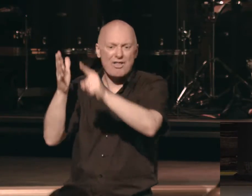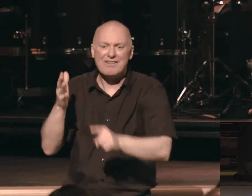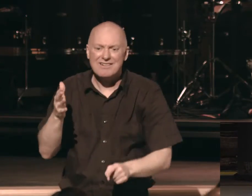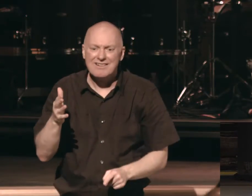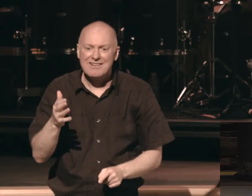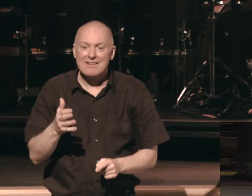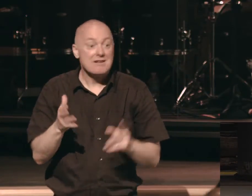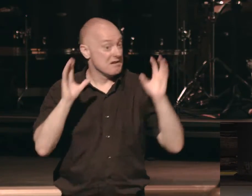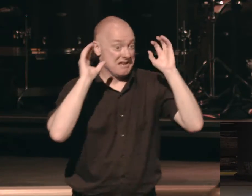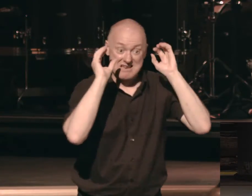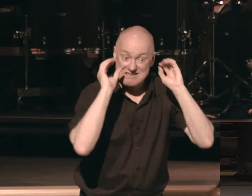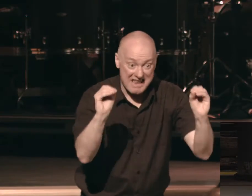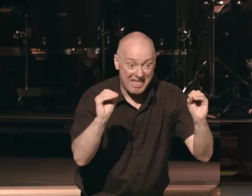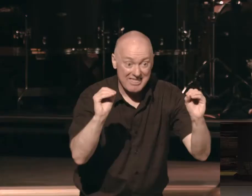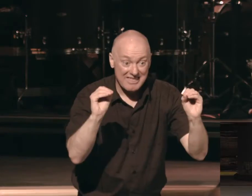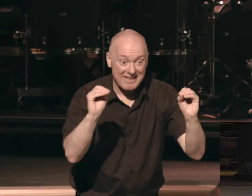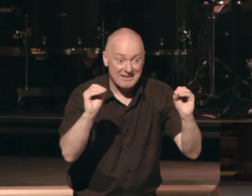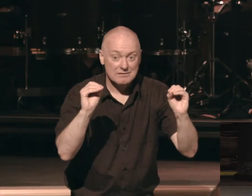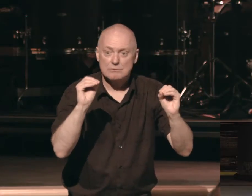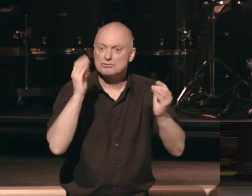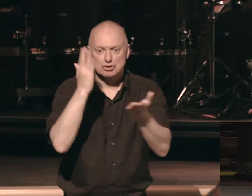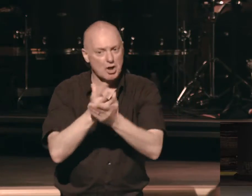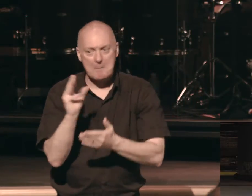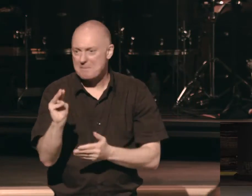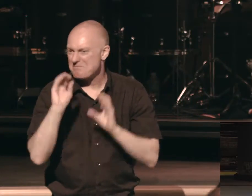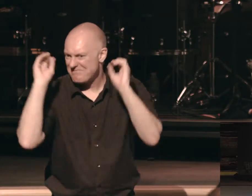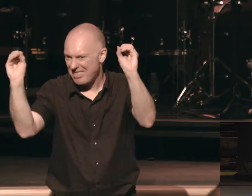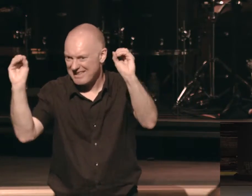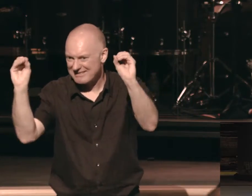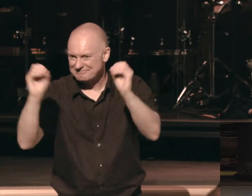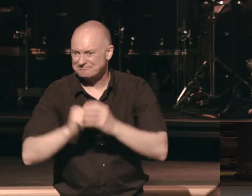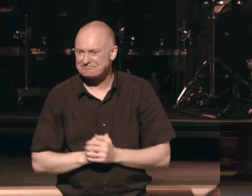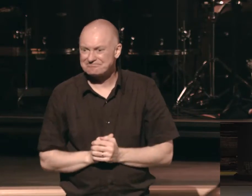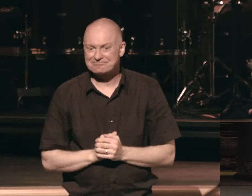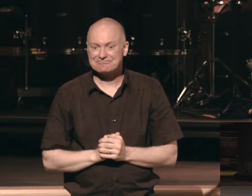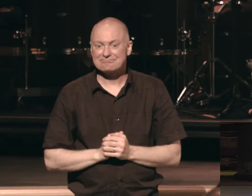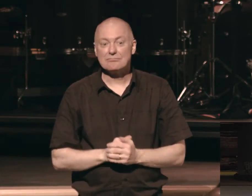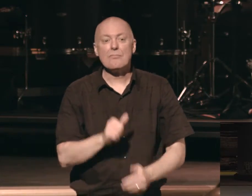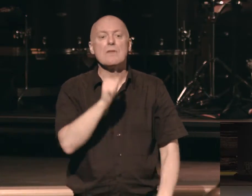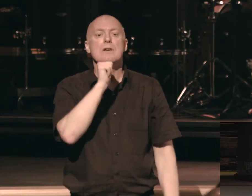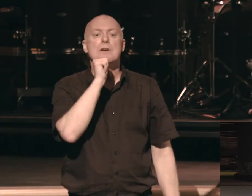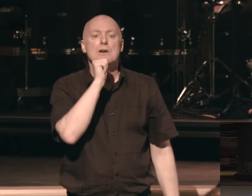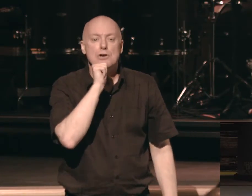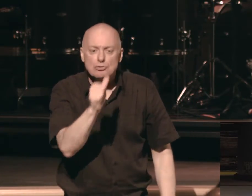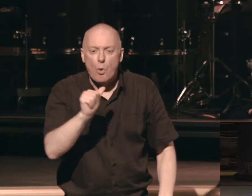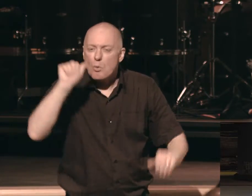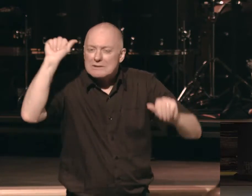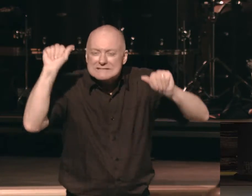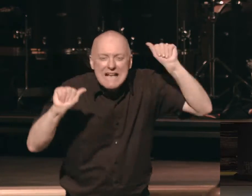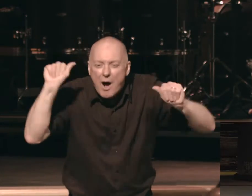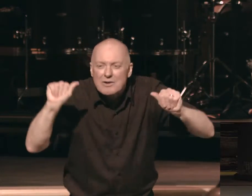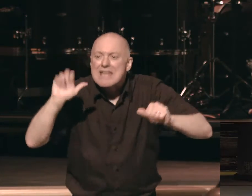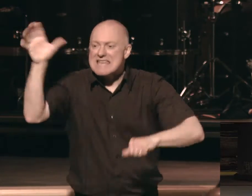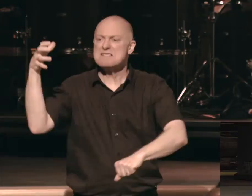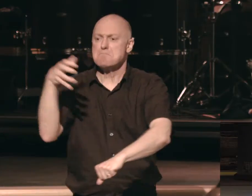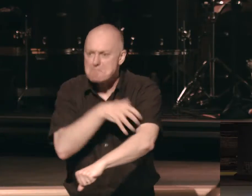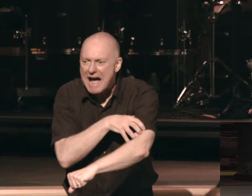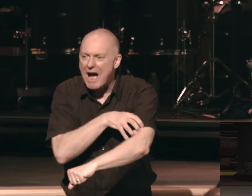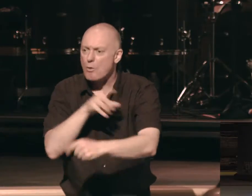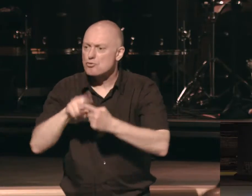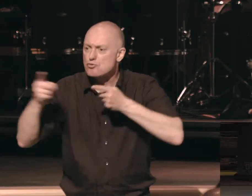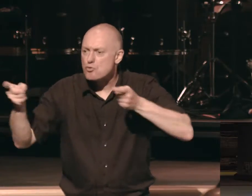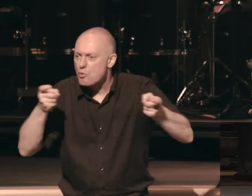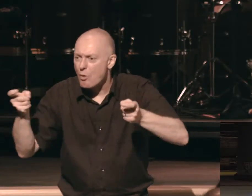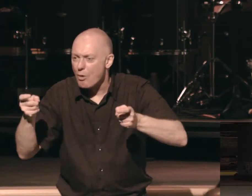Father, and nothing will stop him. Don't ever underestimate, listen, his power